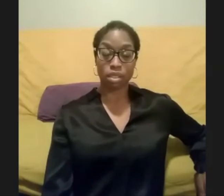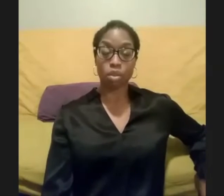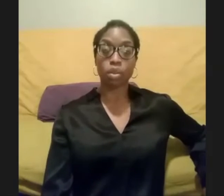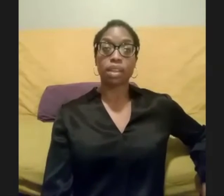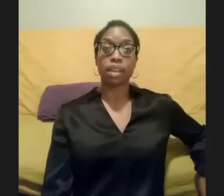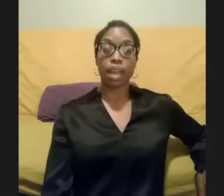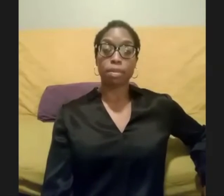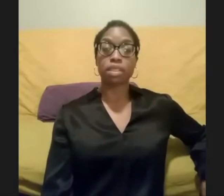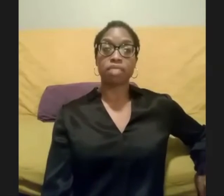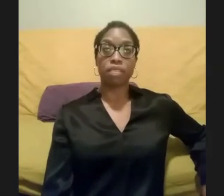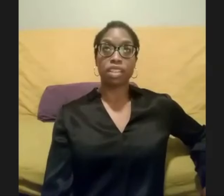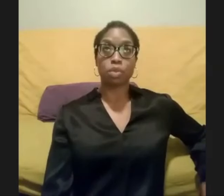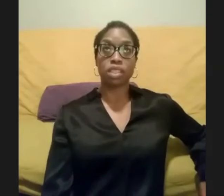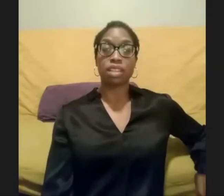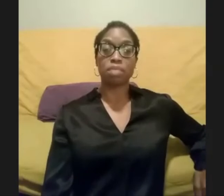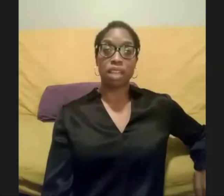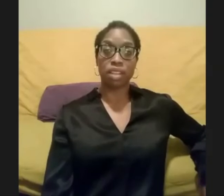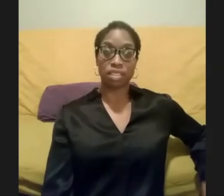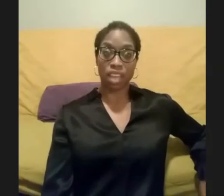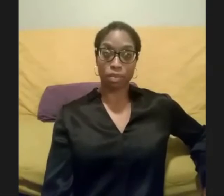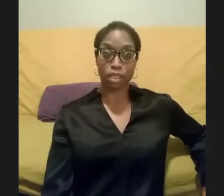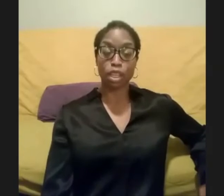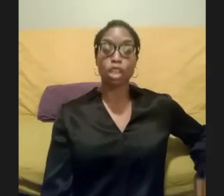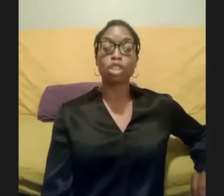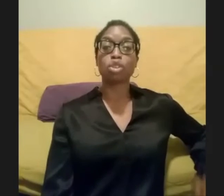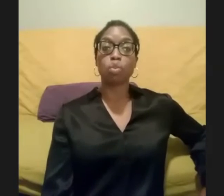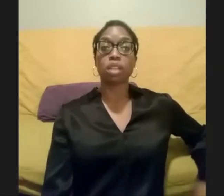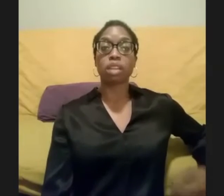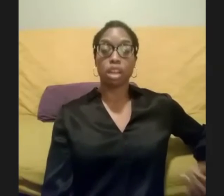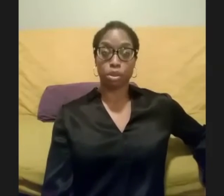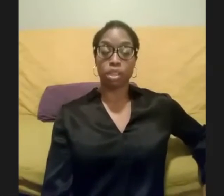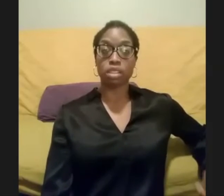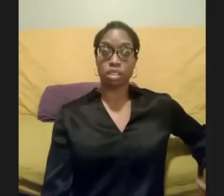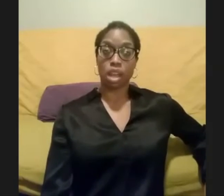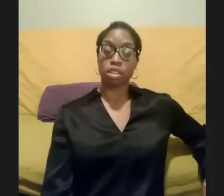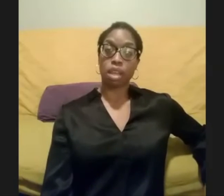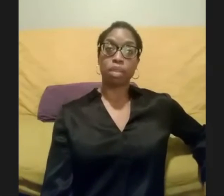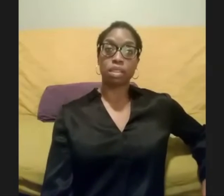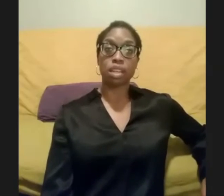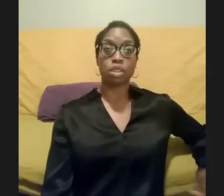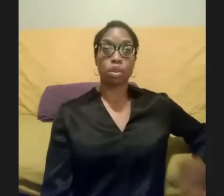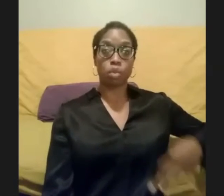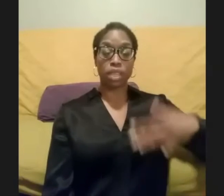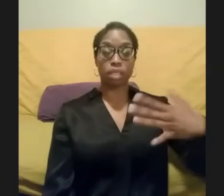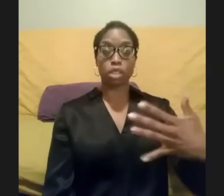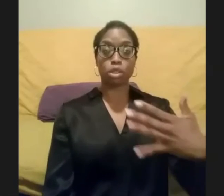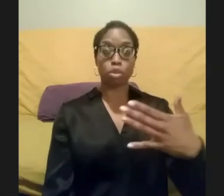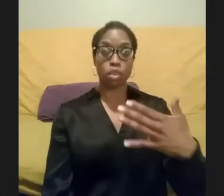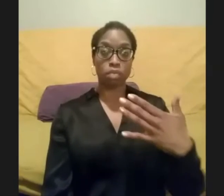So absence of evidence, as we say, doesn't mean evidence of absence. So you want to look at other things, not just that blood test. You don't want to be consumed with the blood test